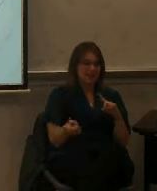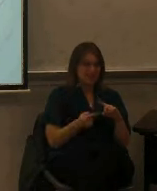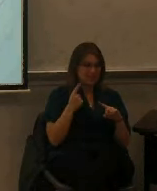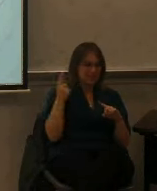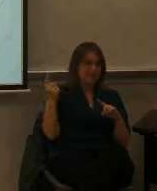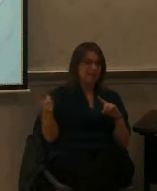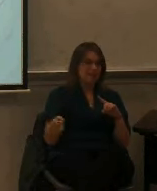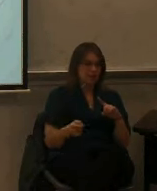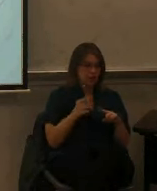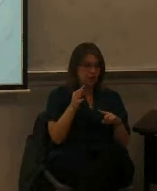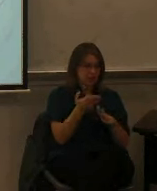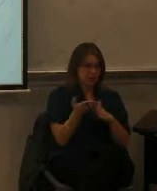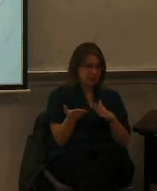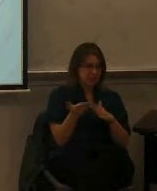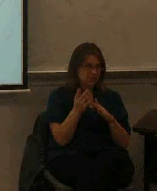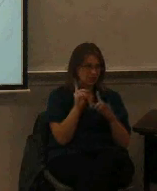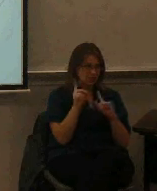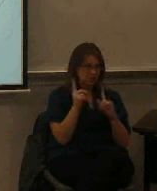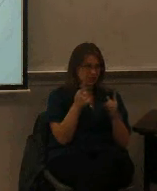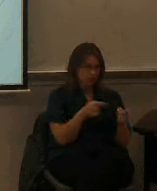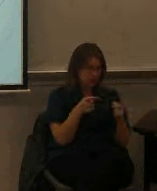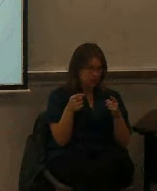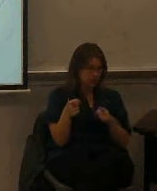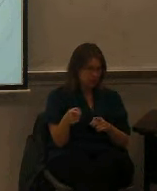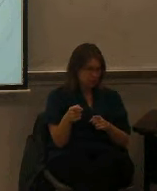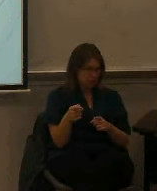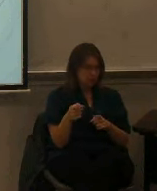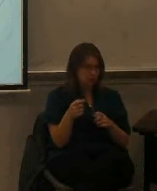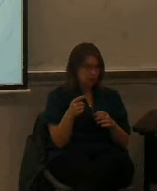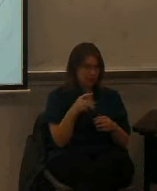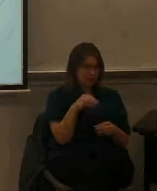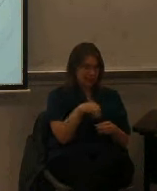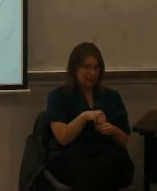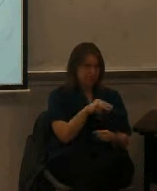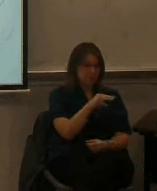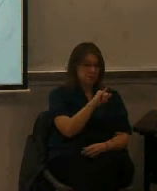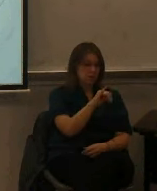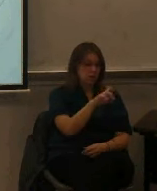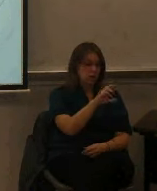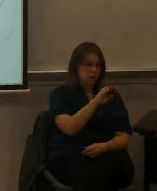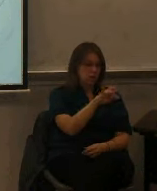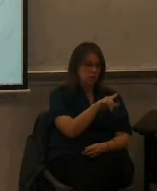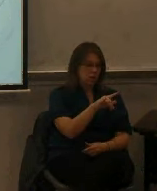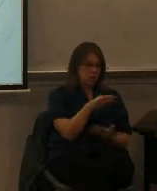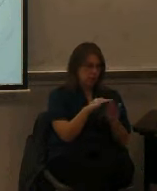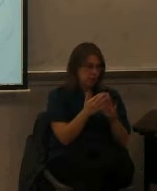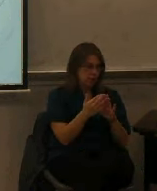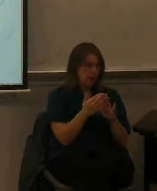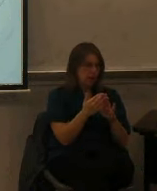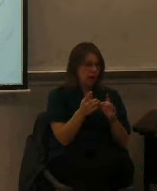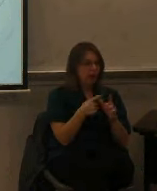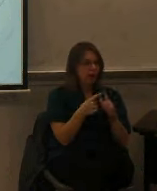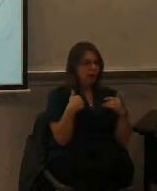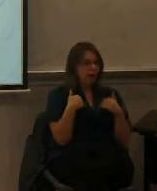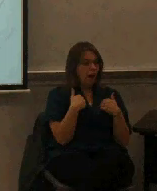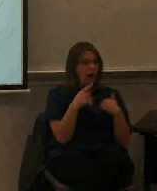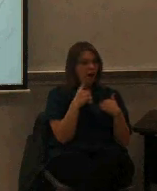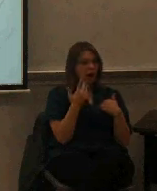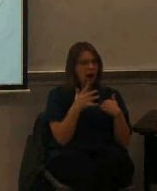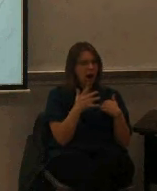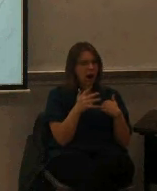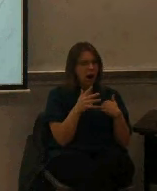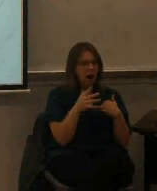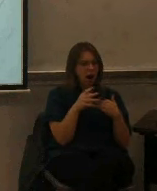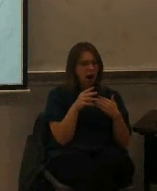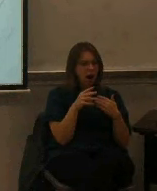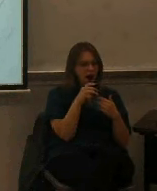of materials that's going on within the microbial community, and then the animals are sort of